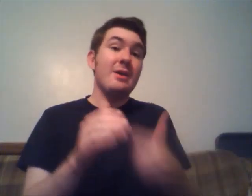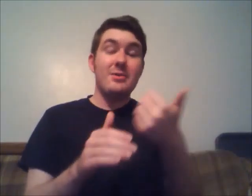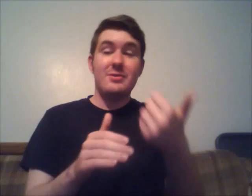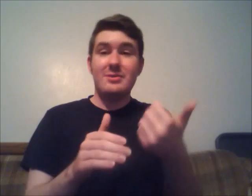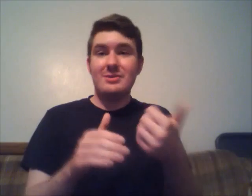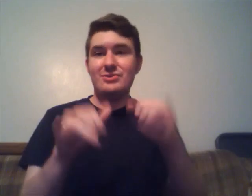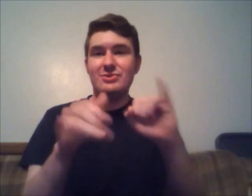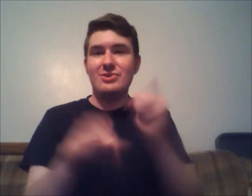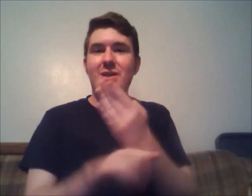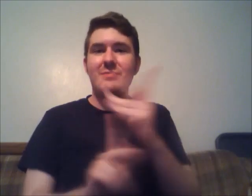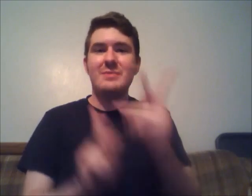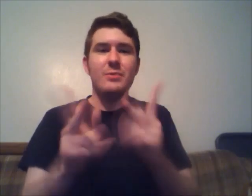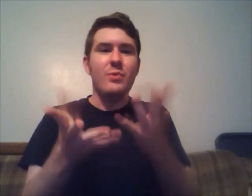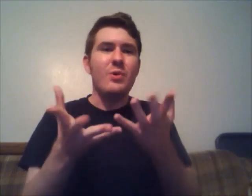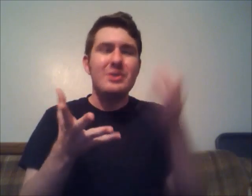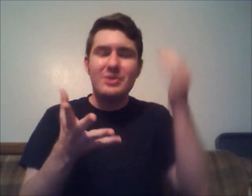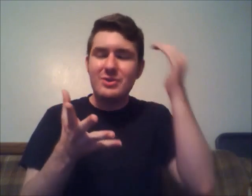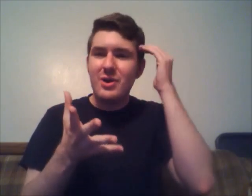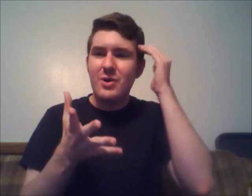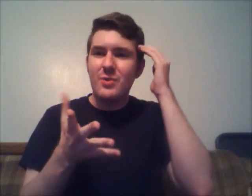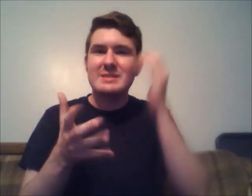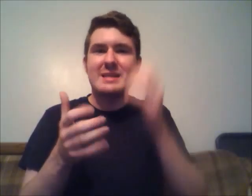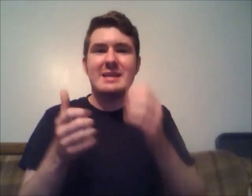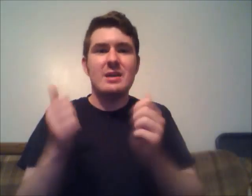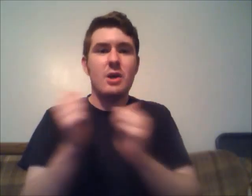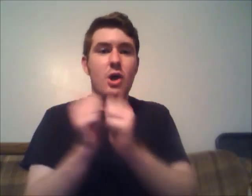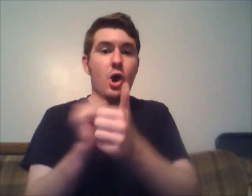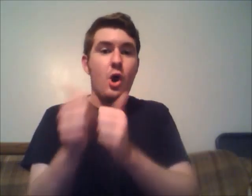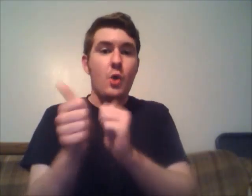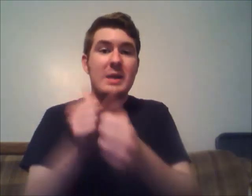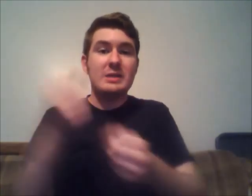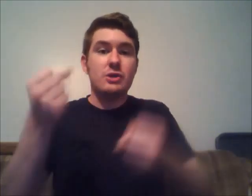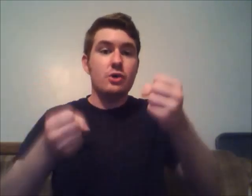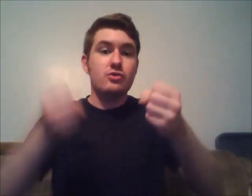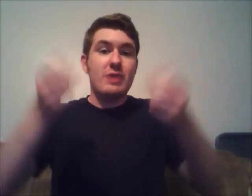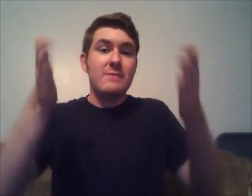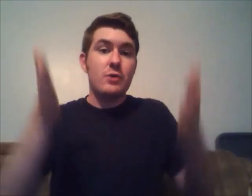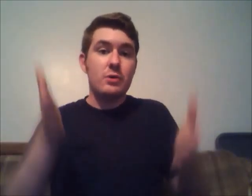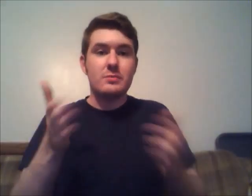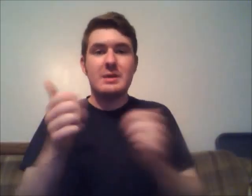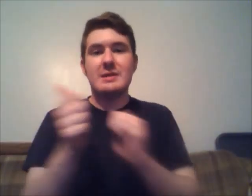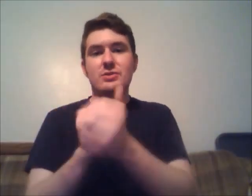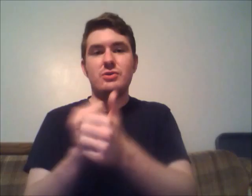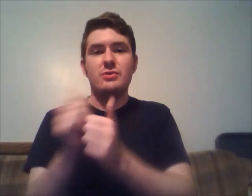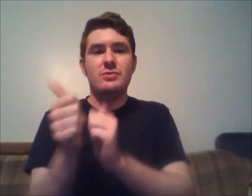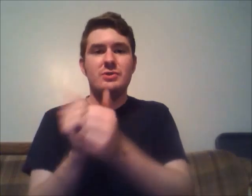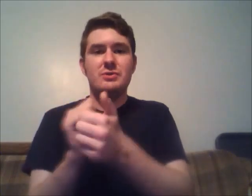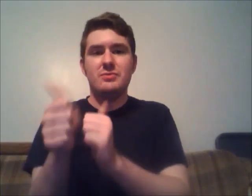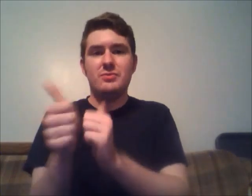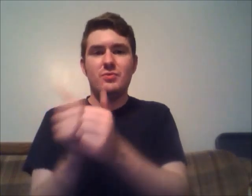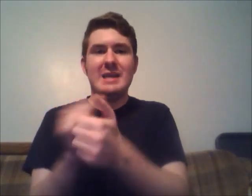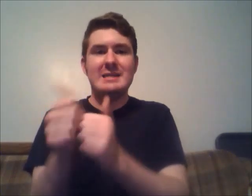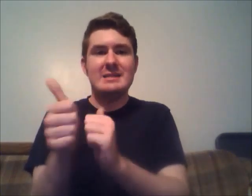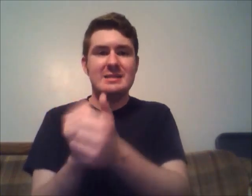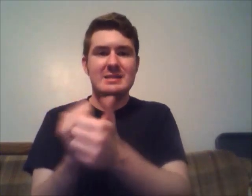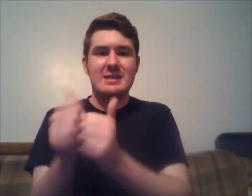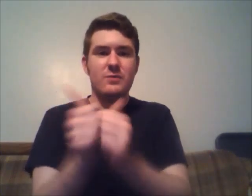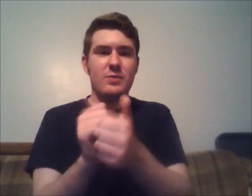Another job people wanted to know was like a race car driver, right? So you just race. This is a sign for